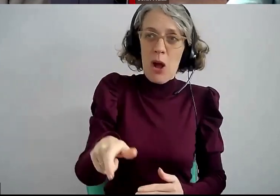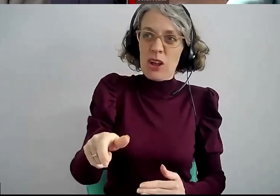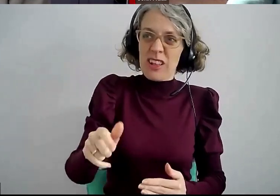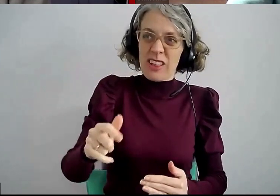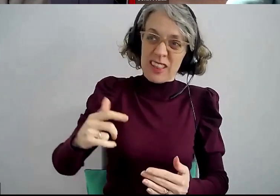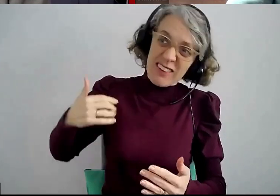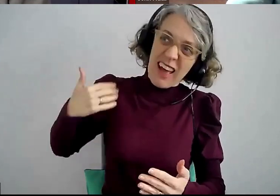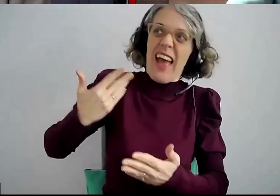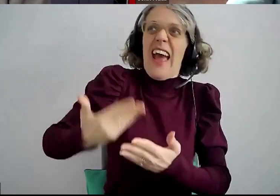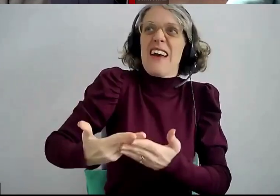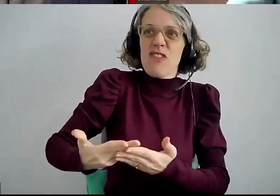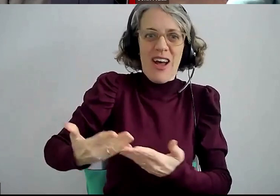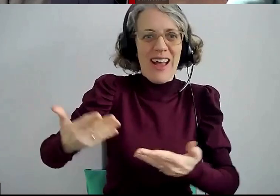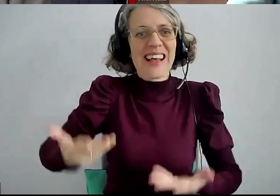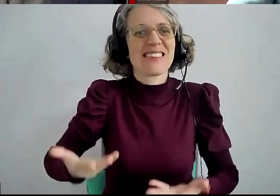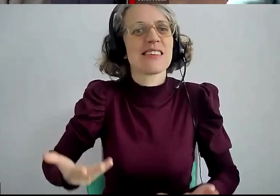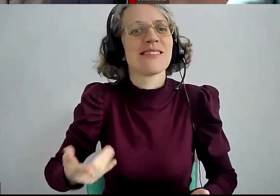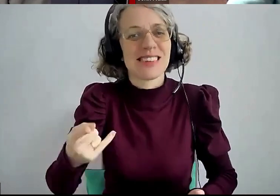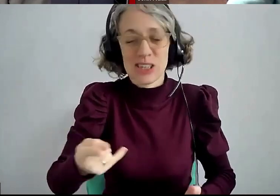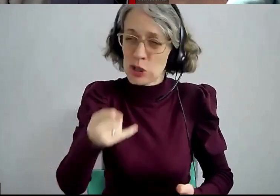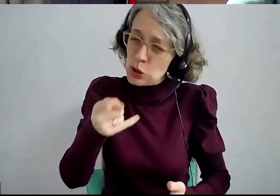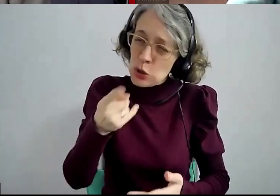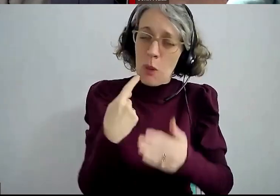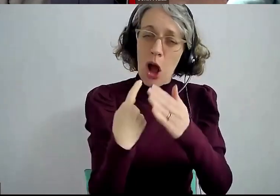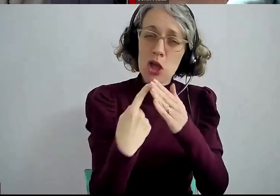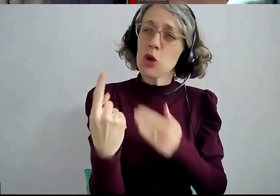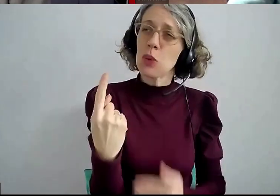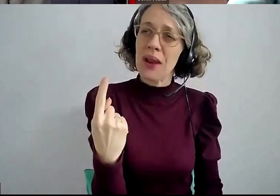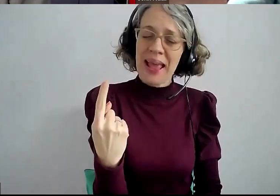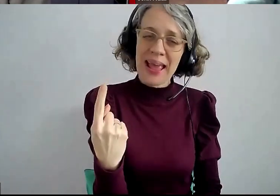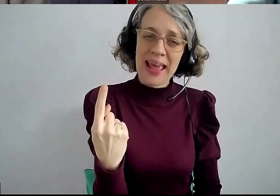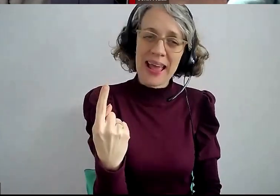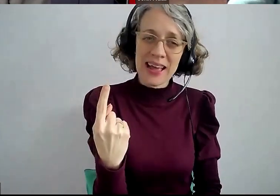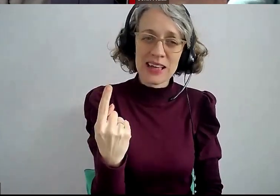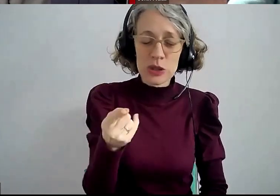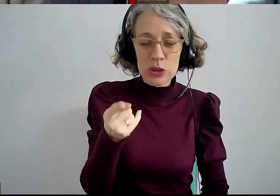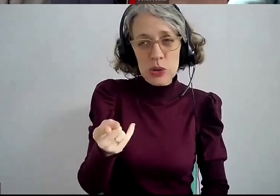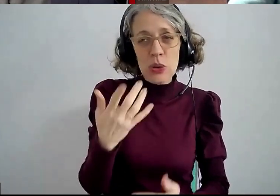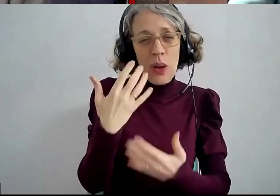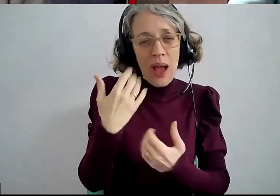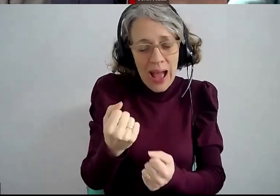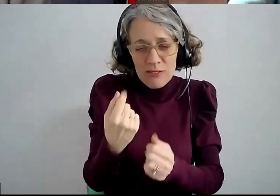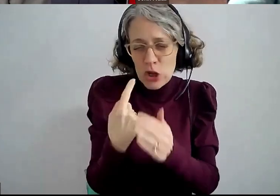existed. You're unique in that way, and you've got a unique set of skills,